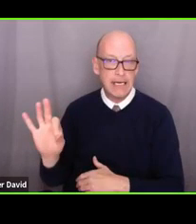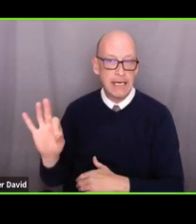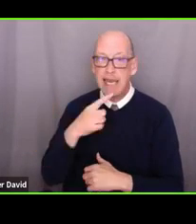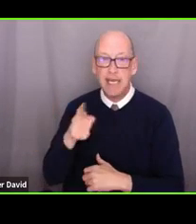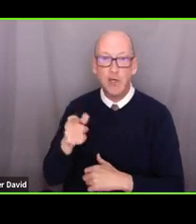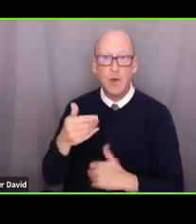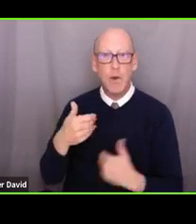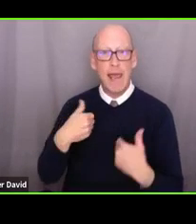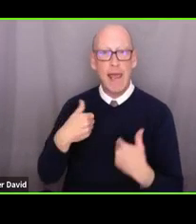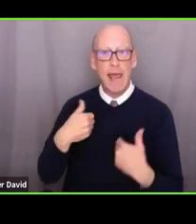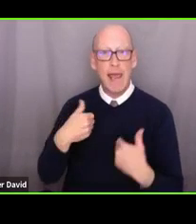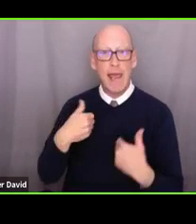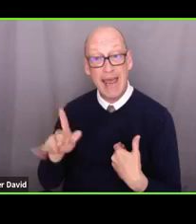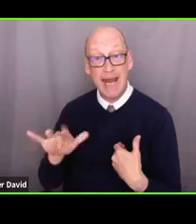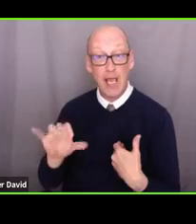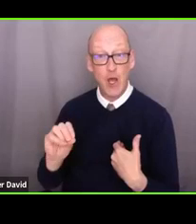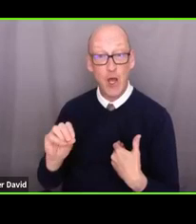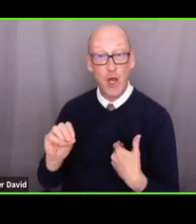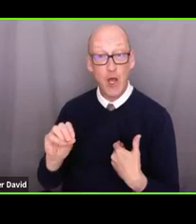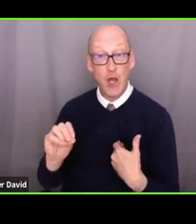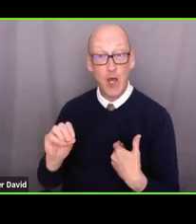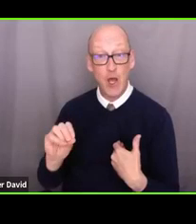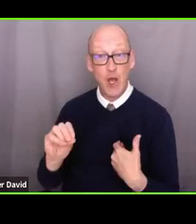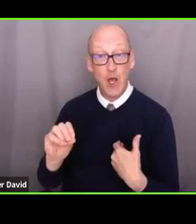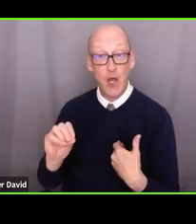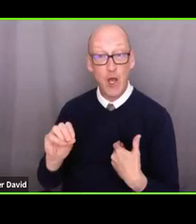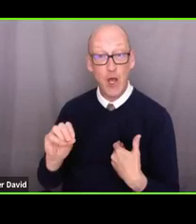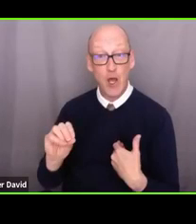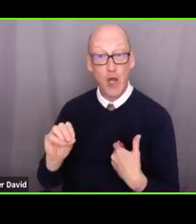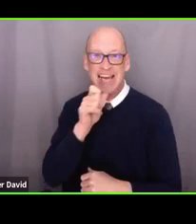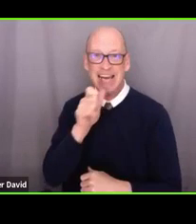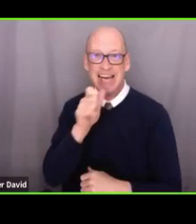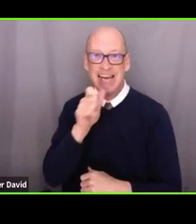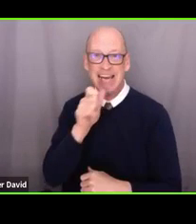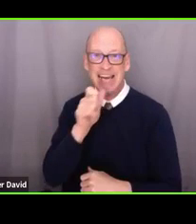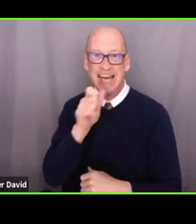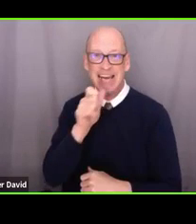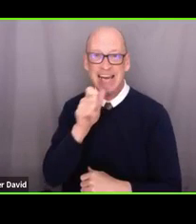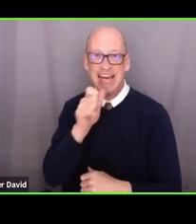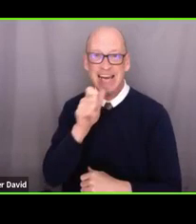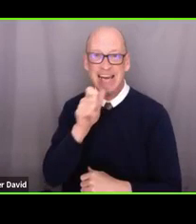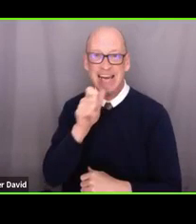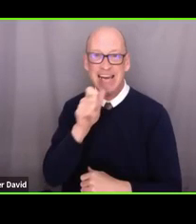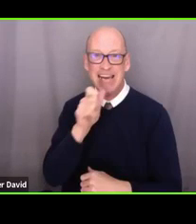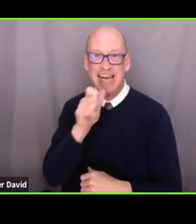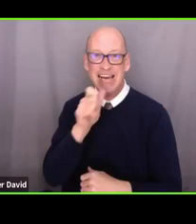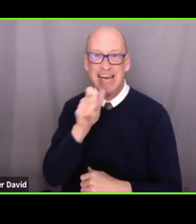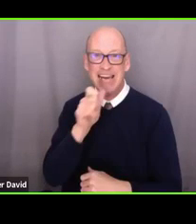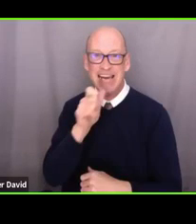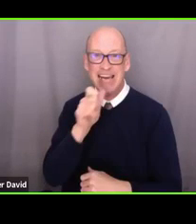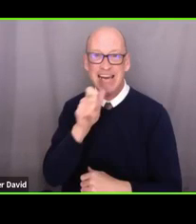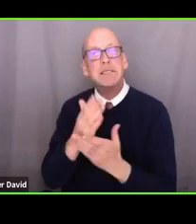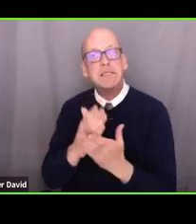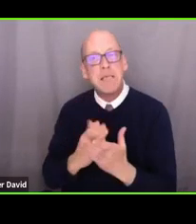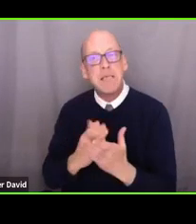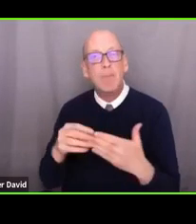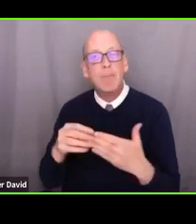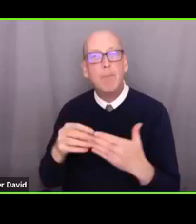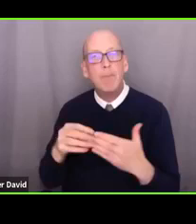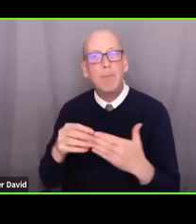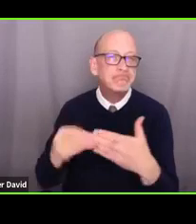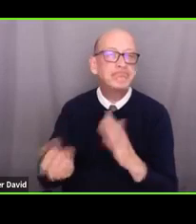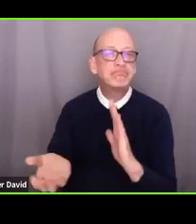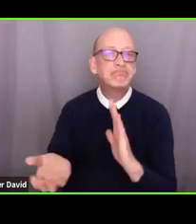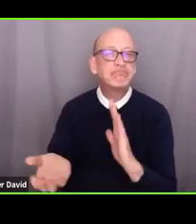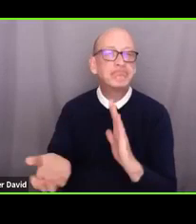now. That does not go with the regulations. There is some relaxing. Again, each